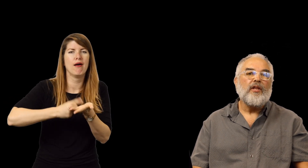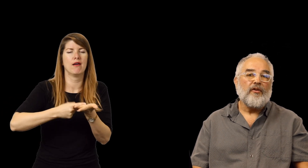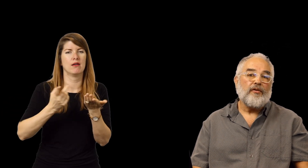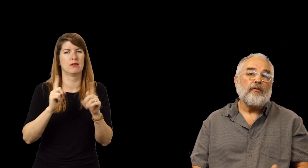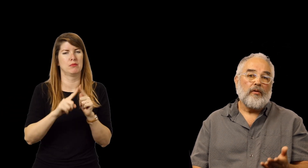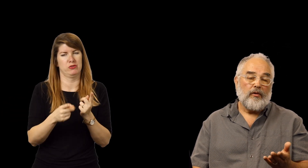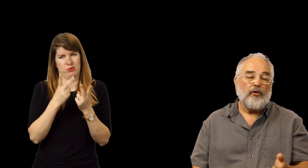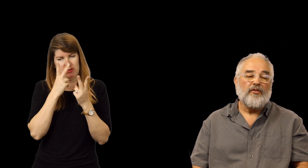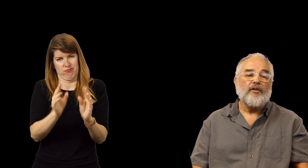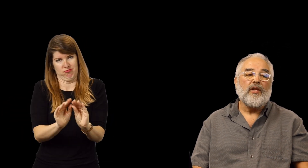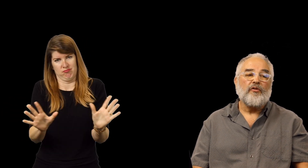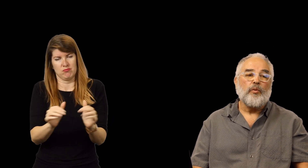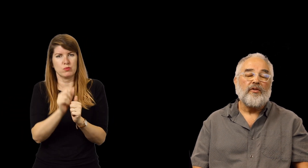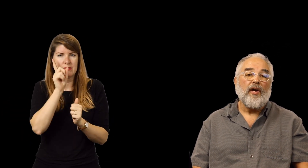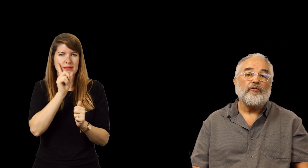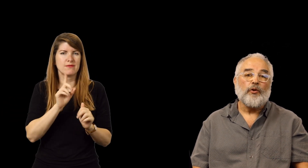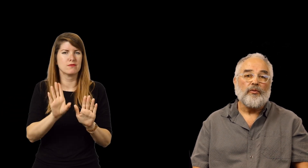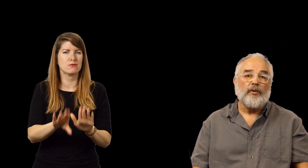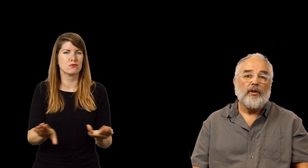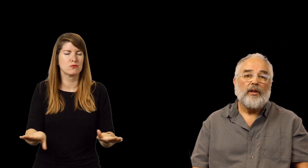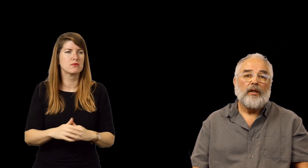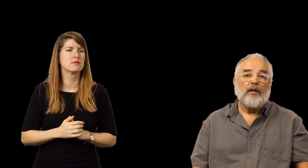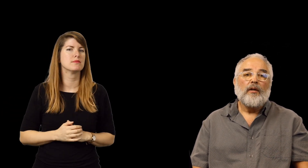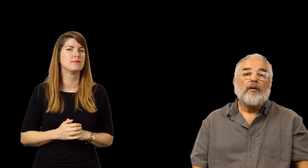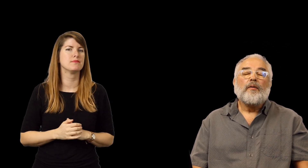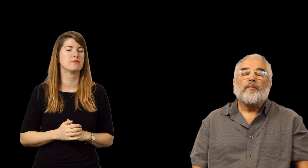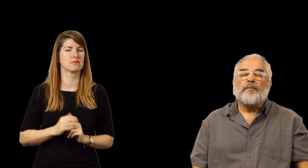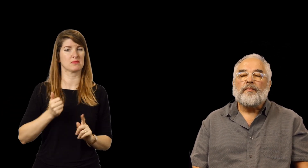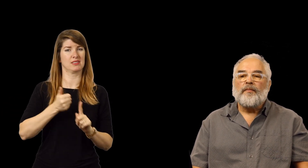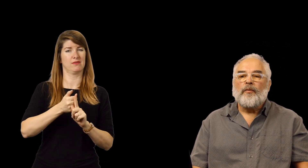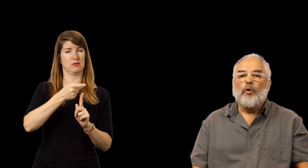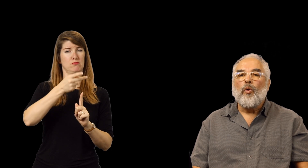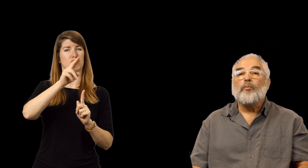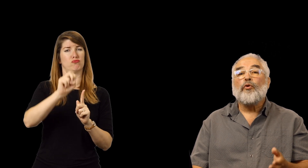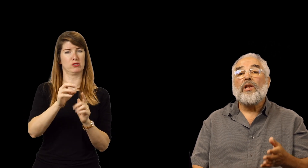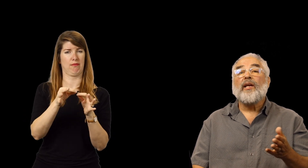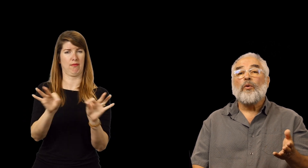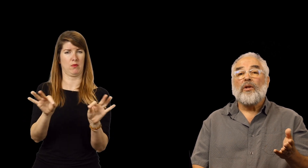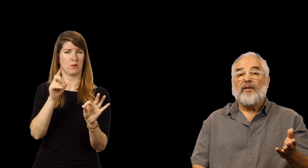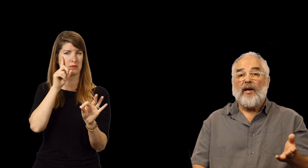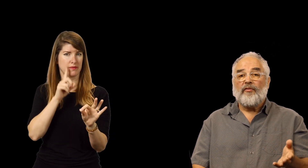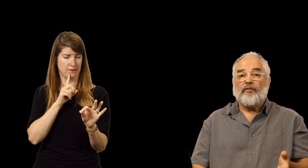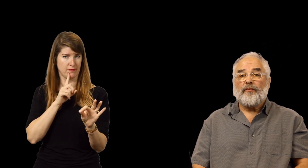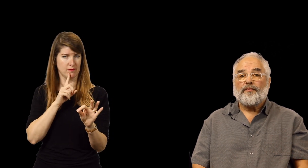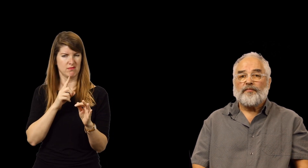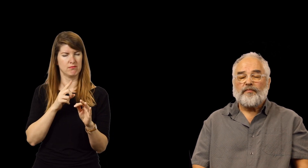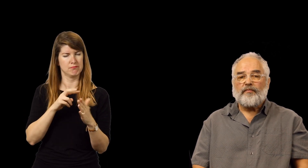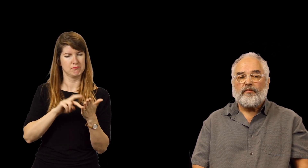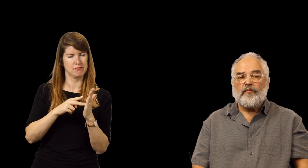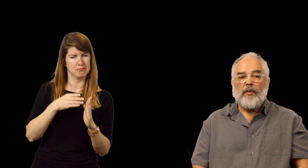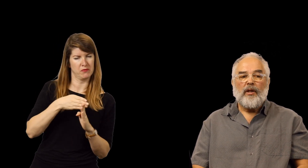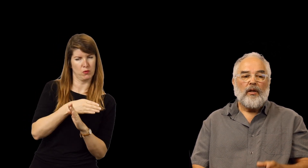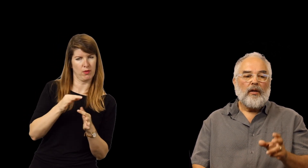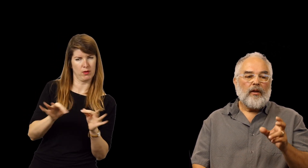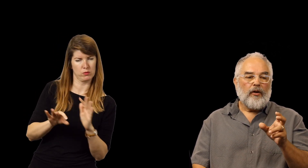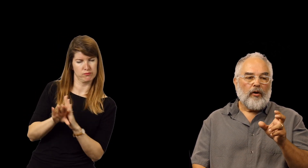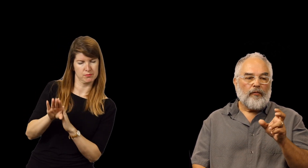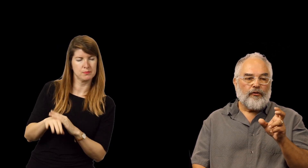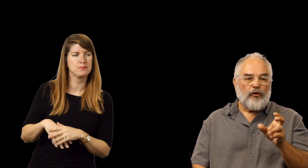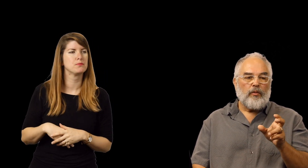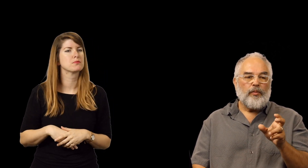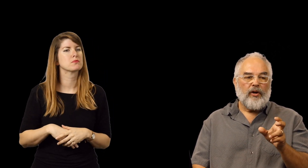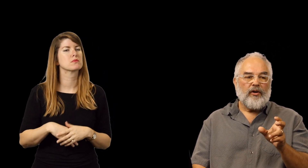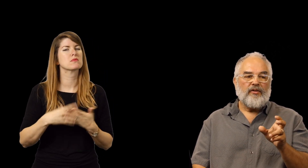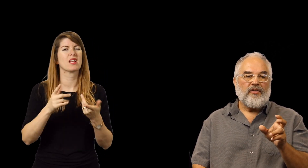you can see this with deaf children who are prelingually deaf. There